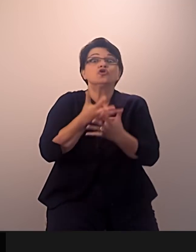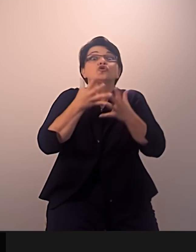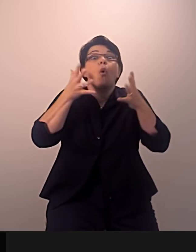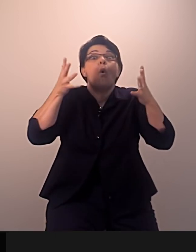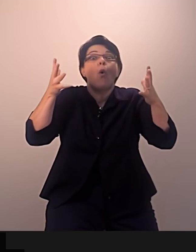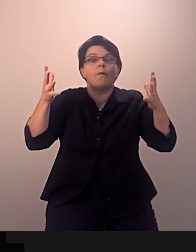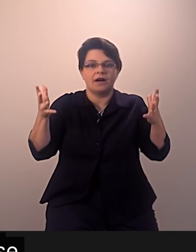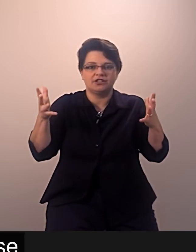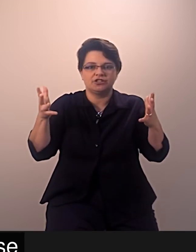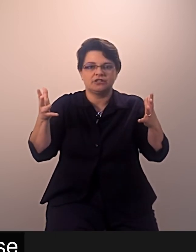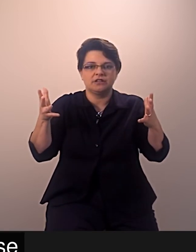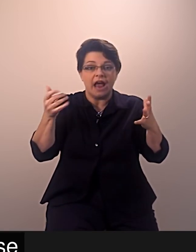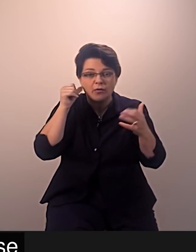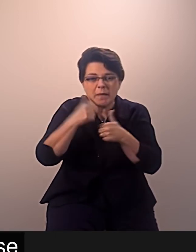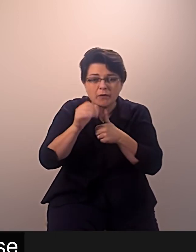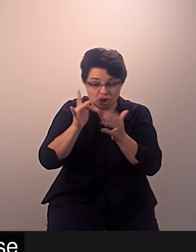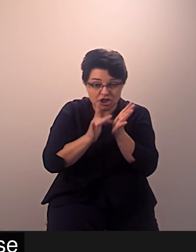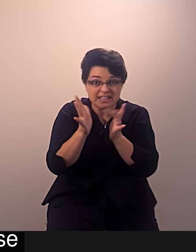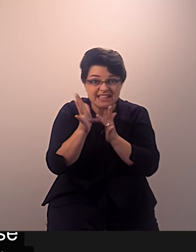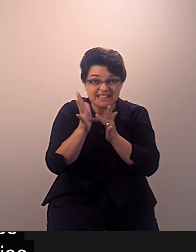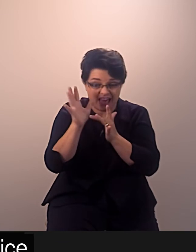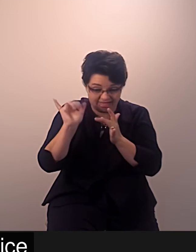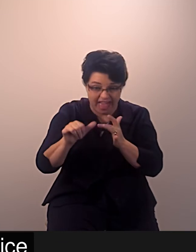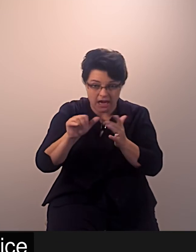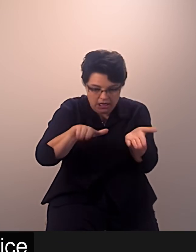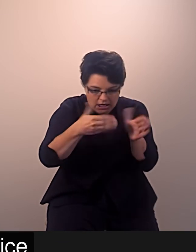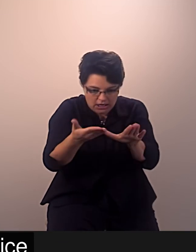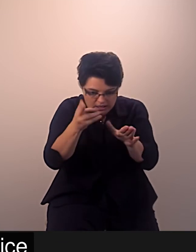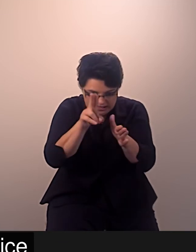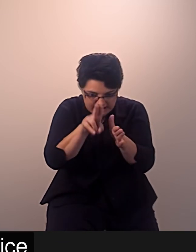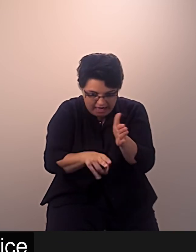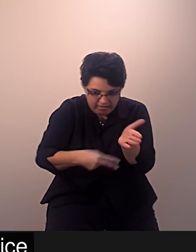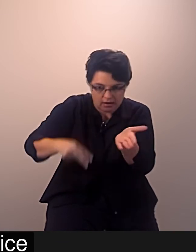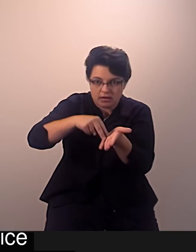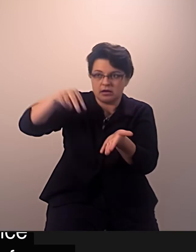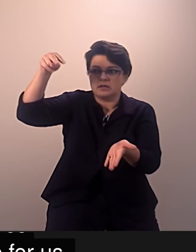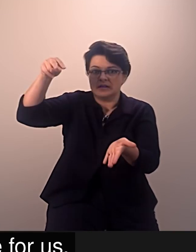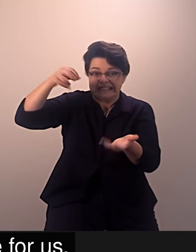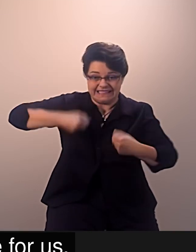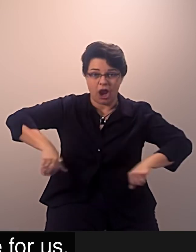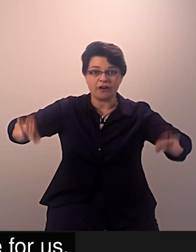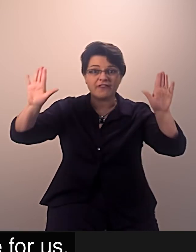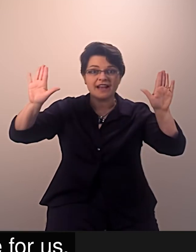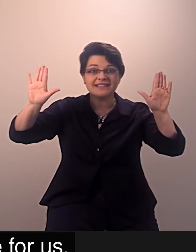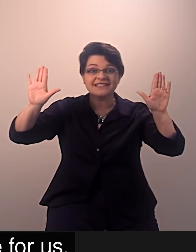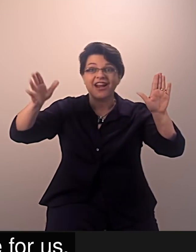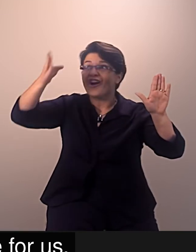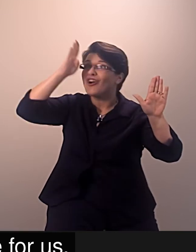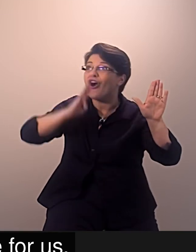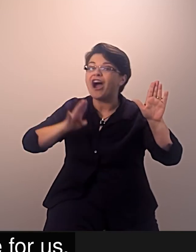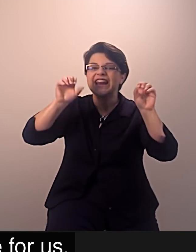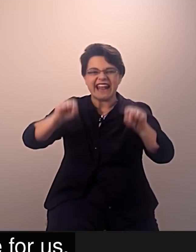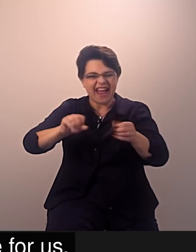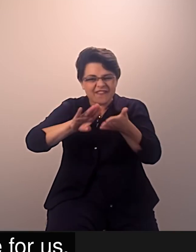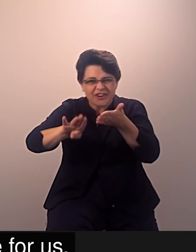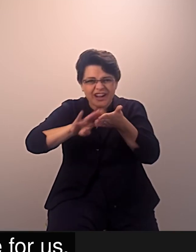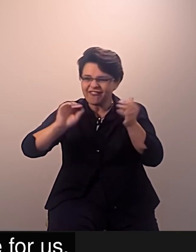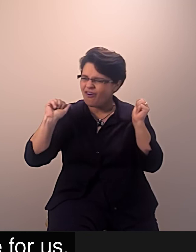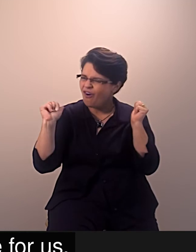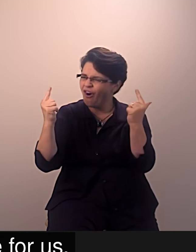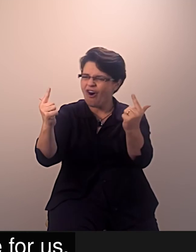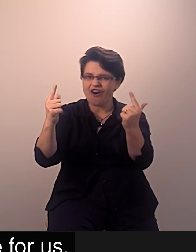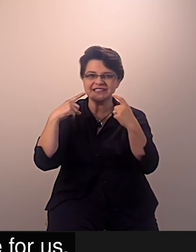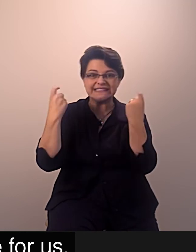because of the sacrifice that Jesus made for us, God can forgive our sin and receive us back again.